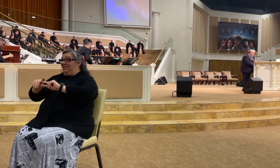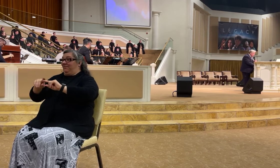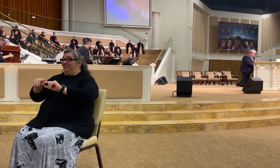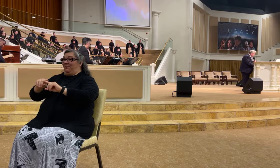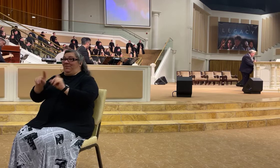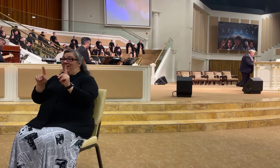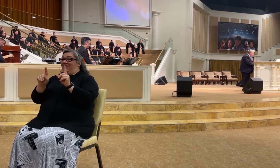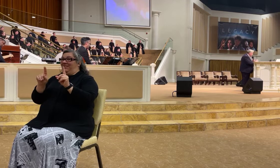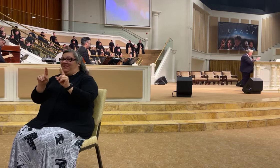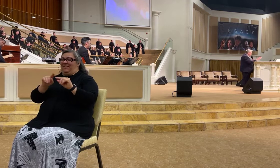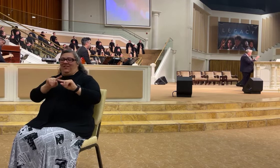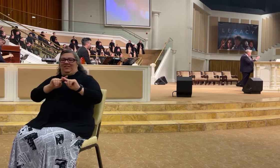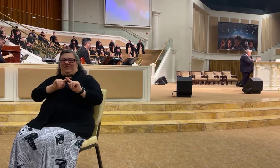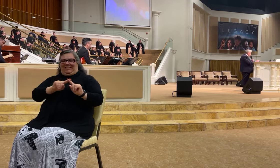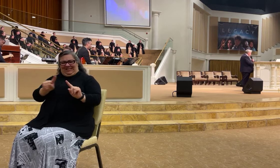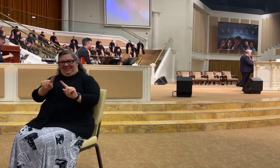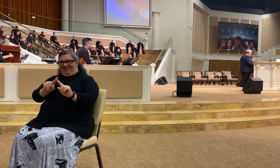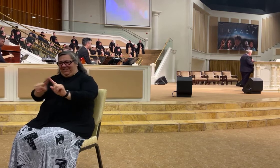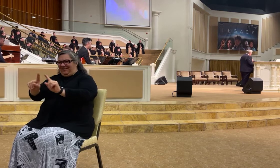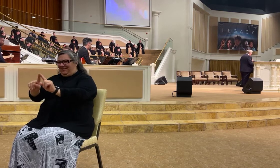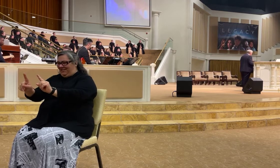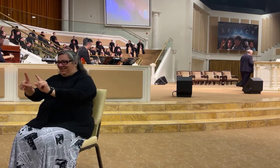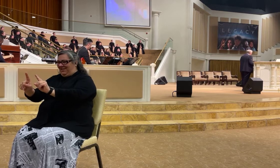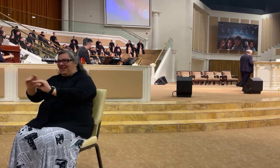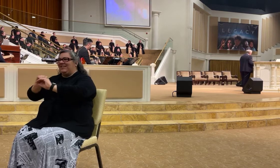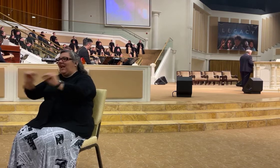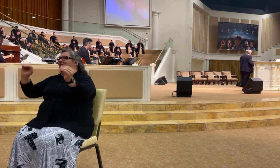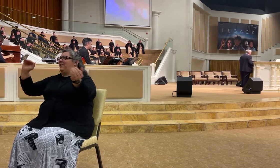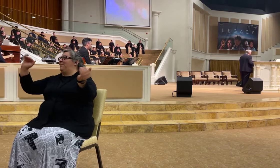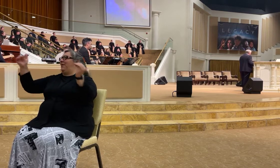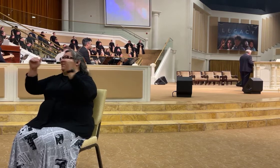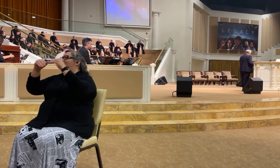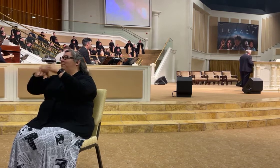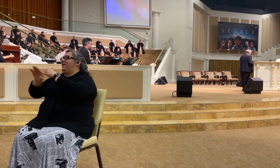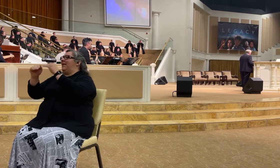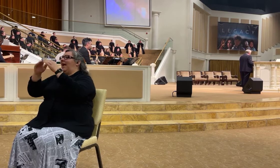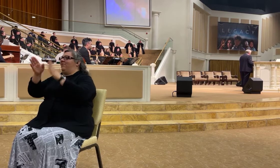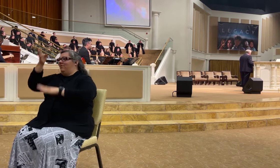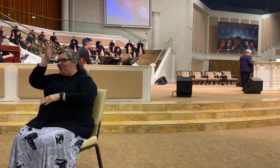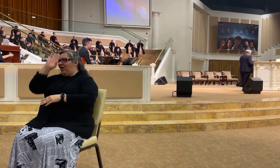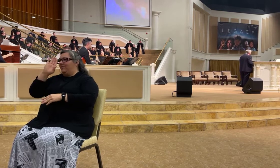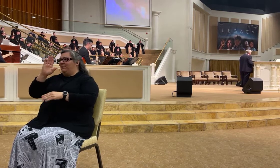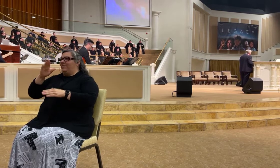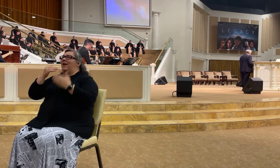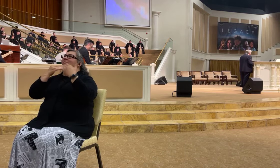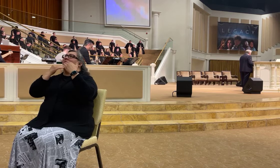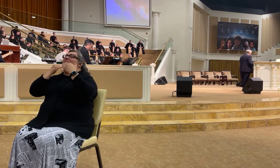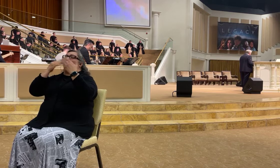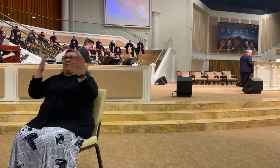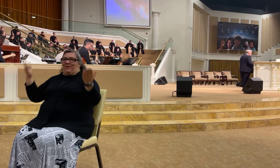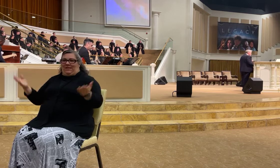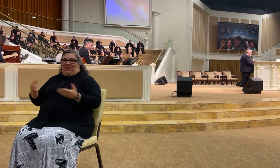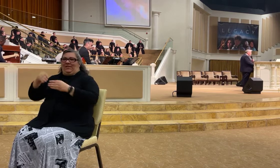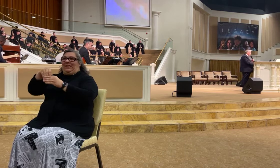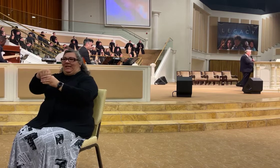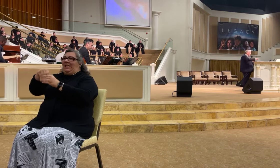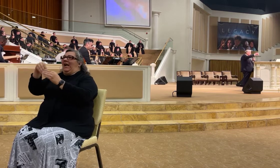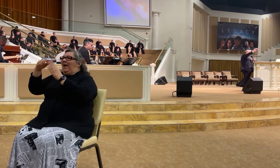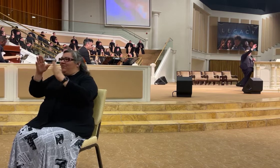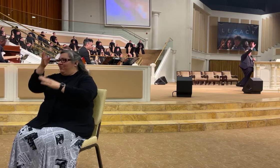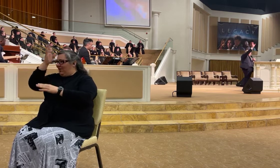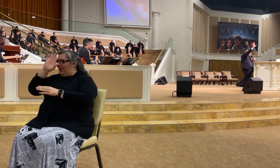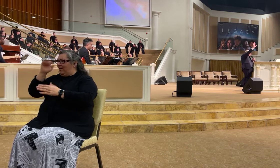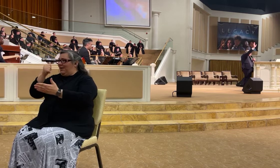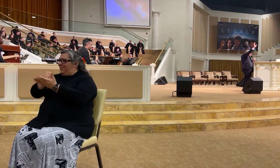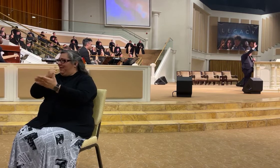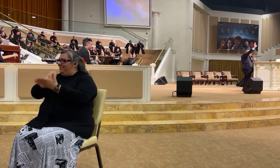they're all at a different level than the house of God. I'm glad to be in the house of God. How about you?